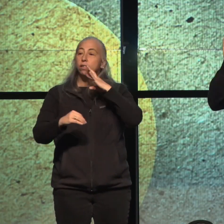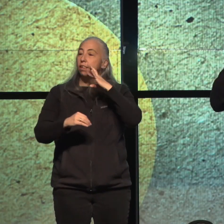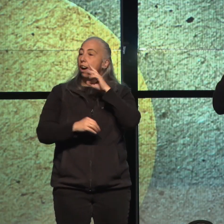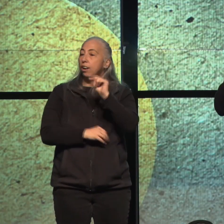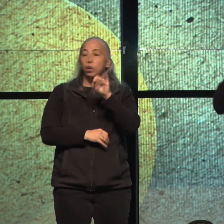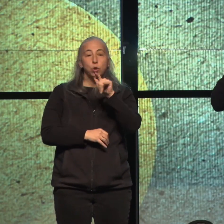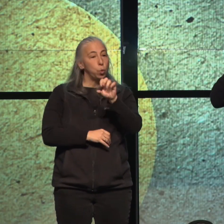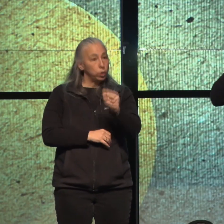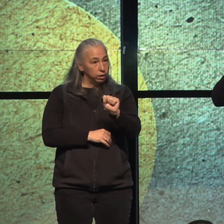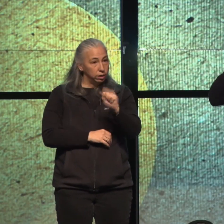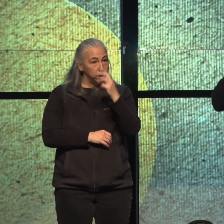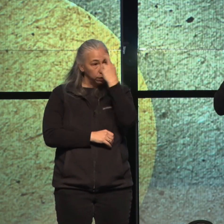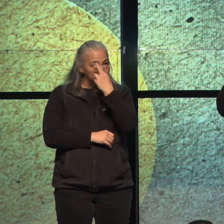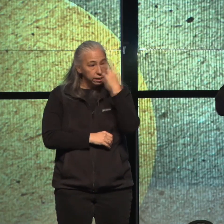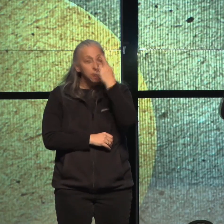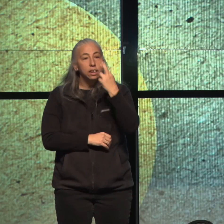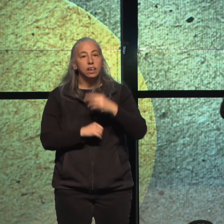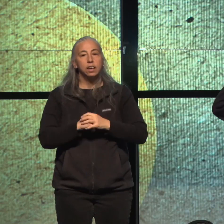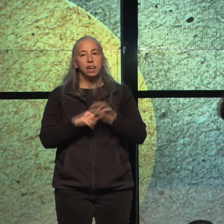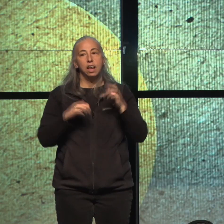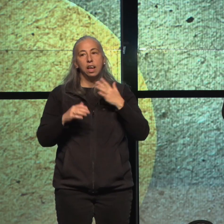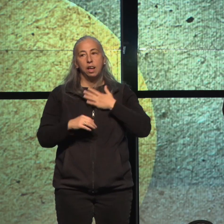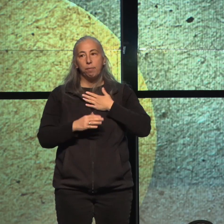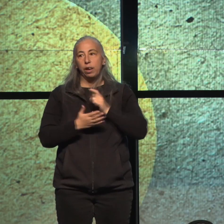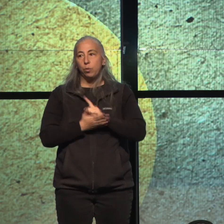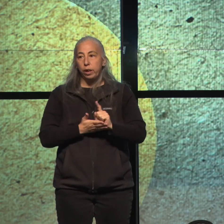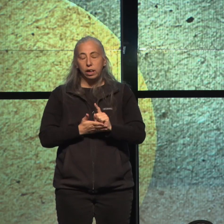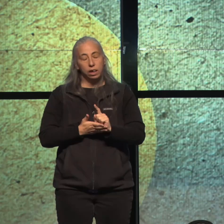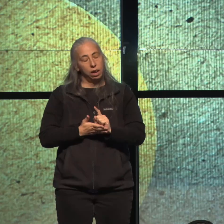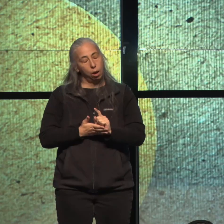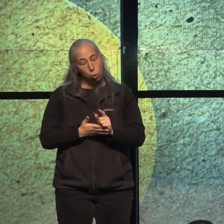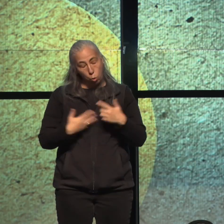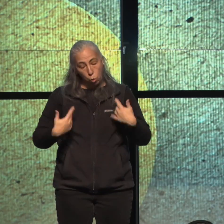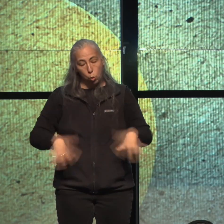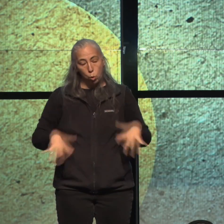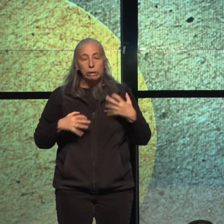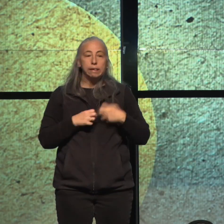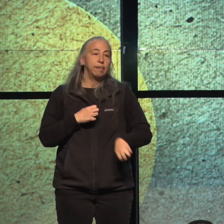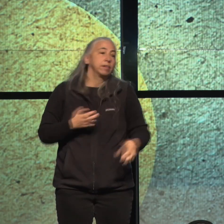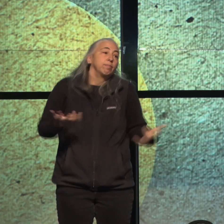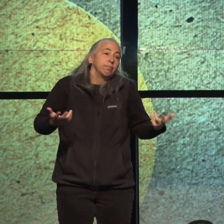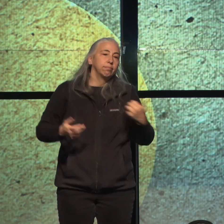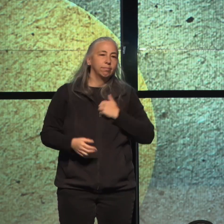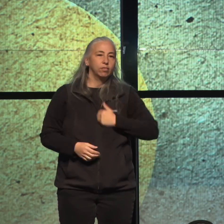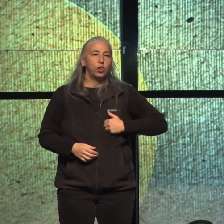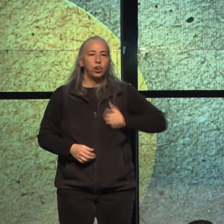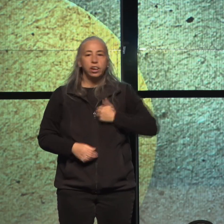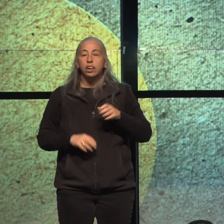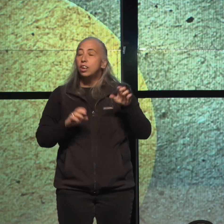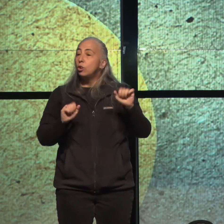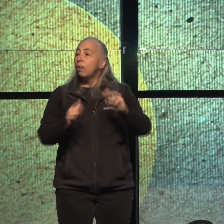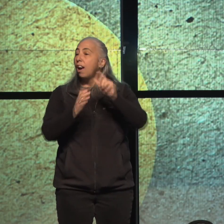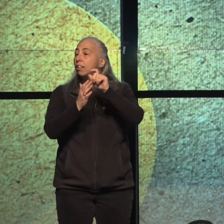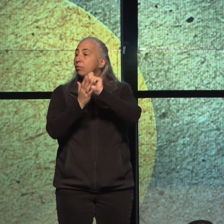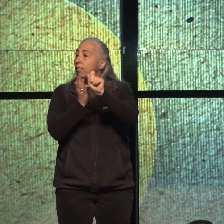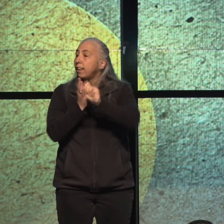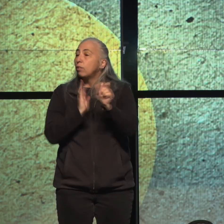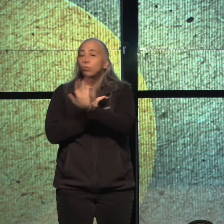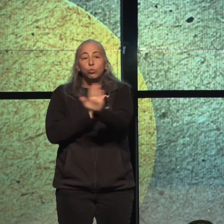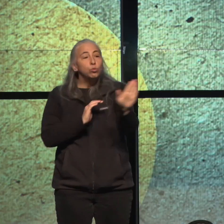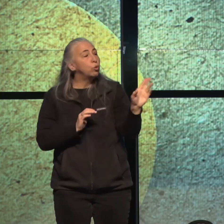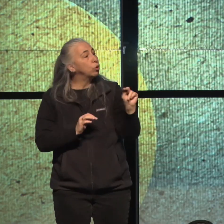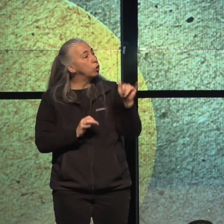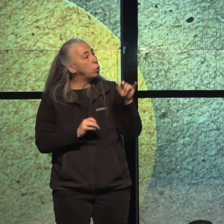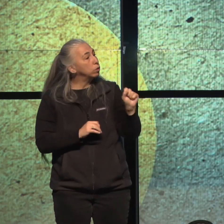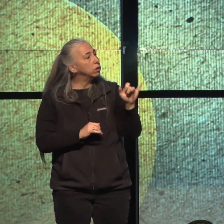tough week. Let's put it that way. So sorry, you have a blank talk notes, so you can write down anything you find of interest and we can chat